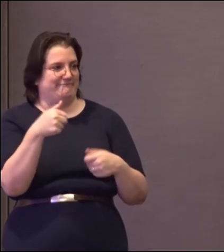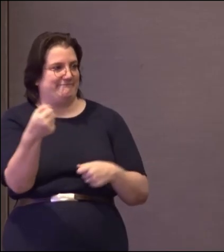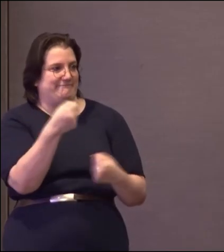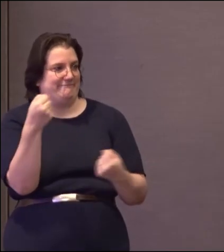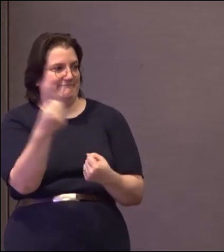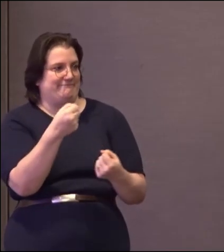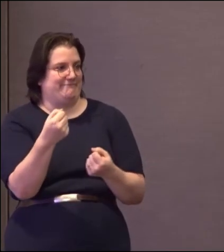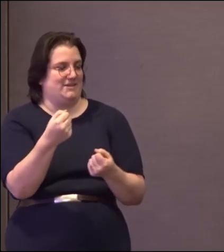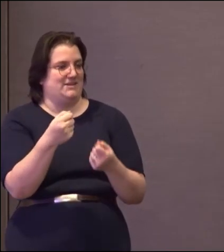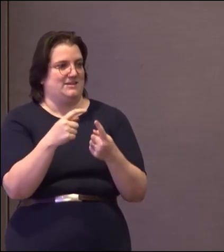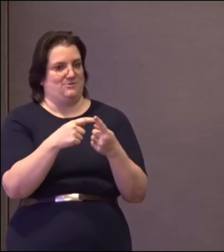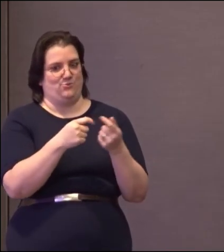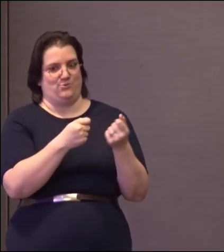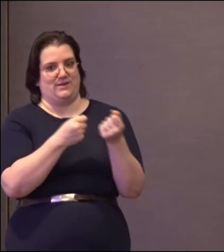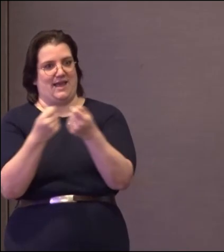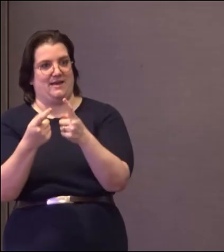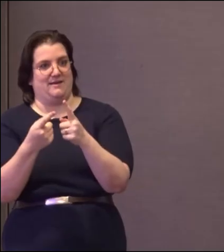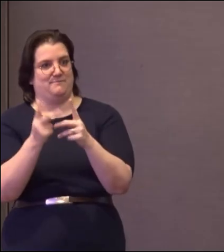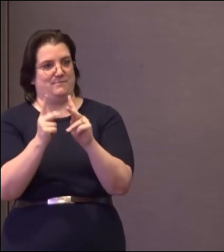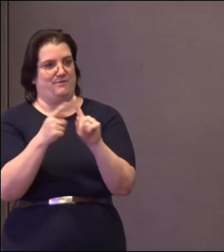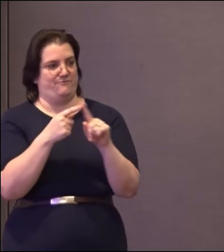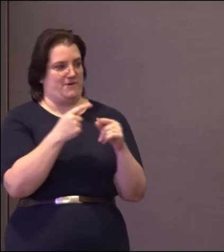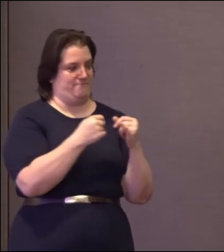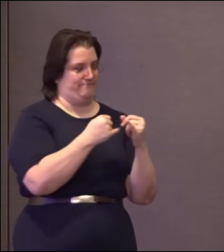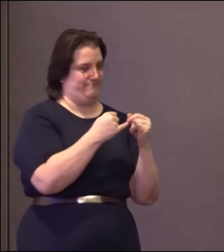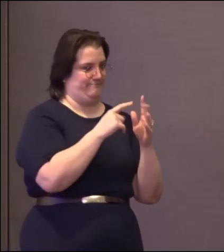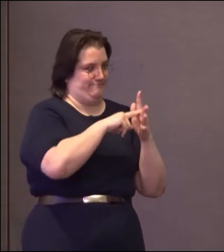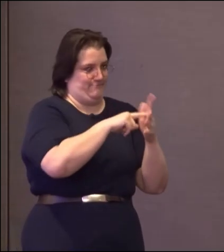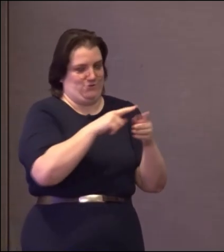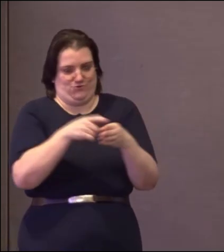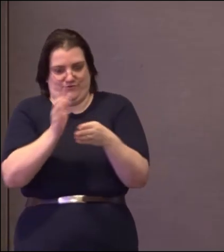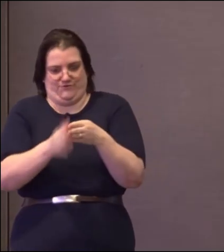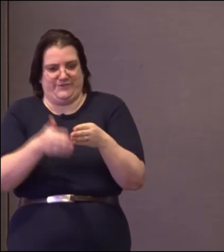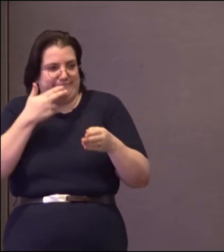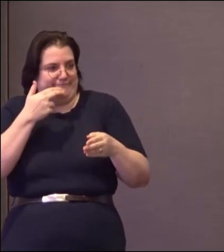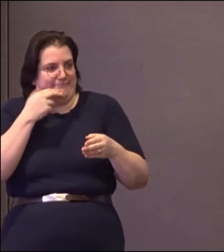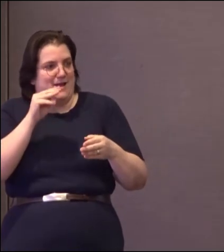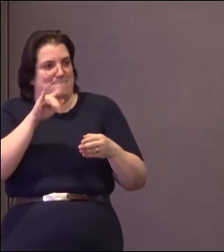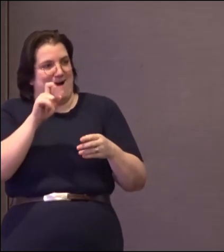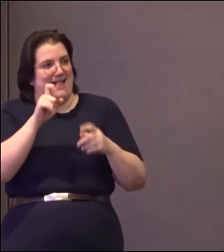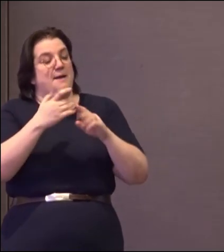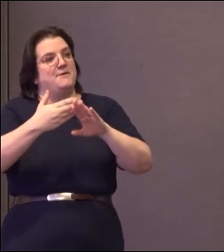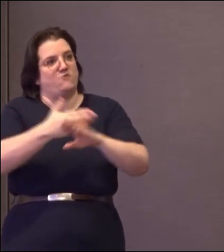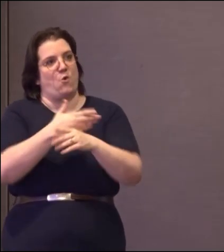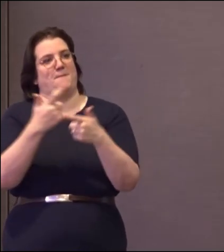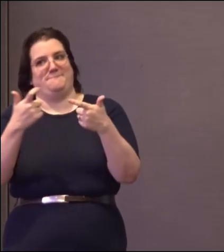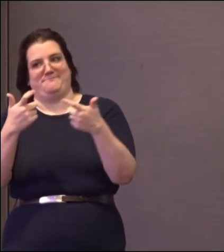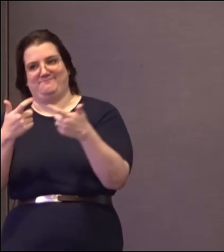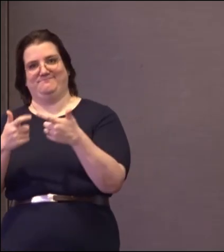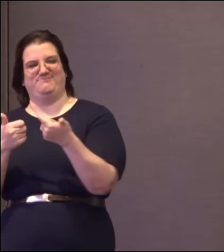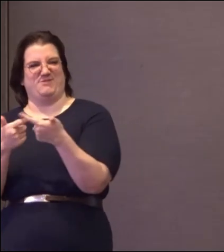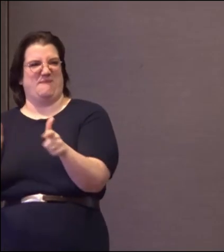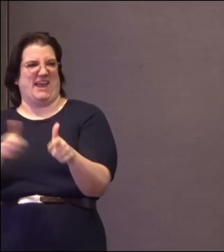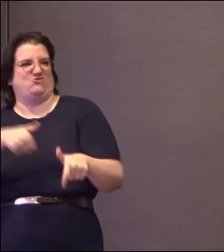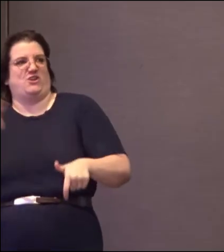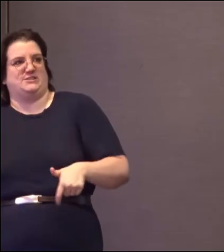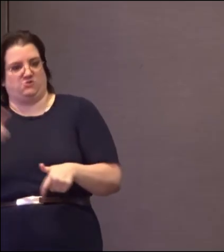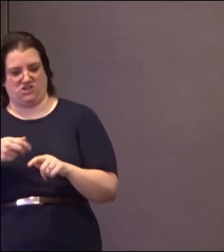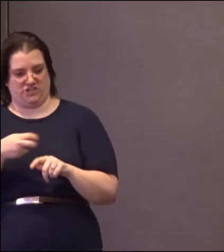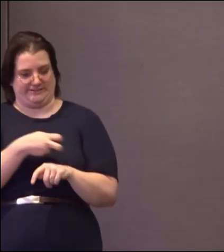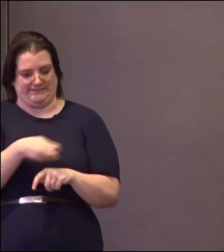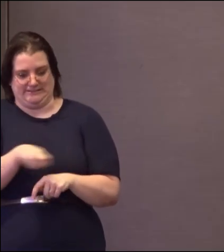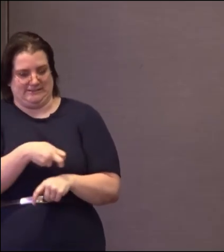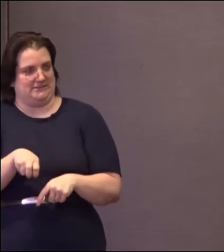that get people from the first mile to the last mile before you take your main transportation. And it was really interesting to see what some